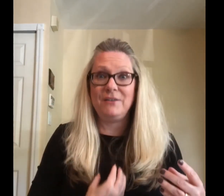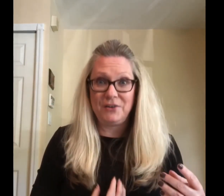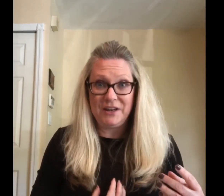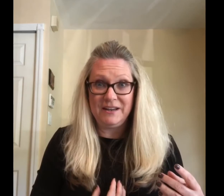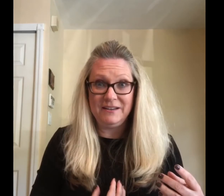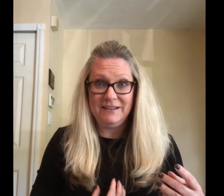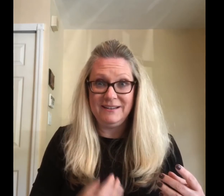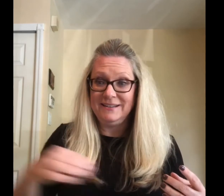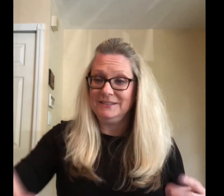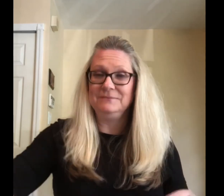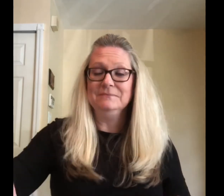hungry.